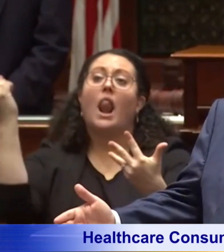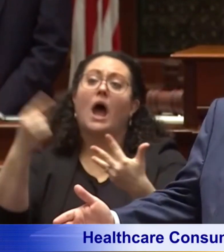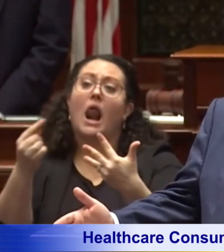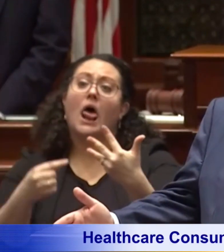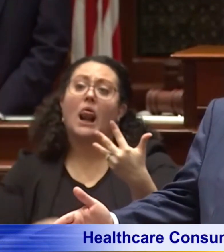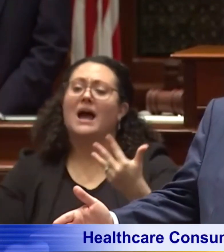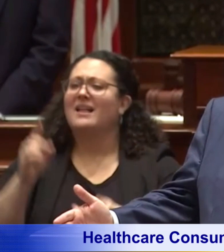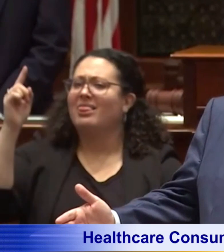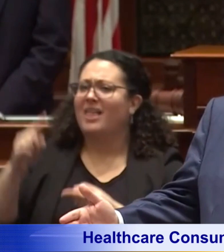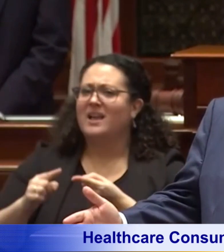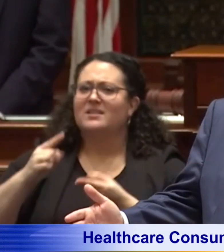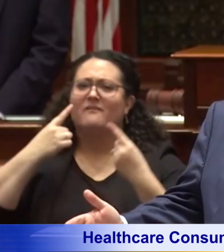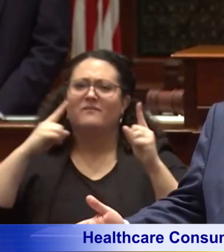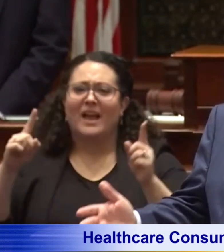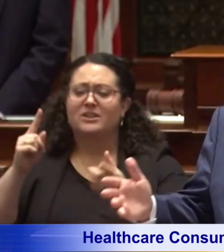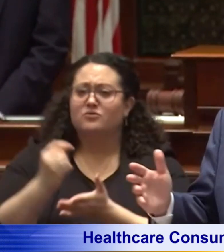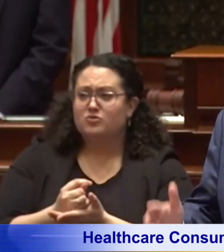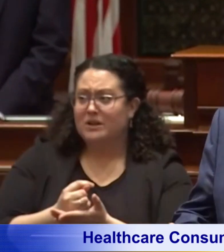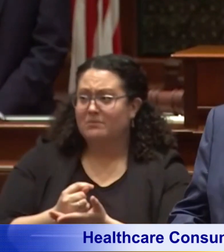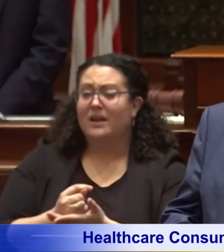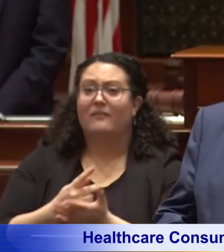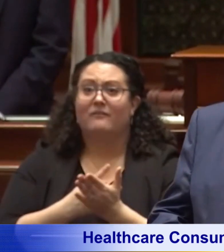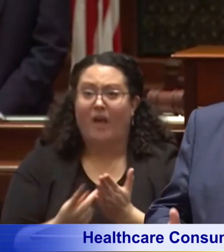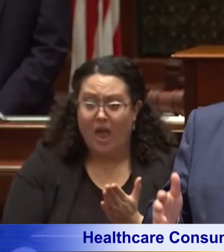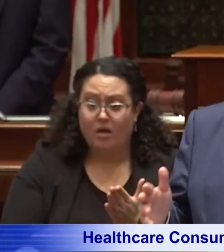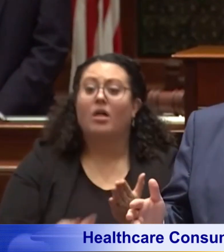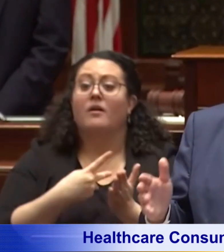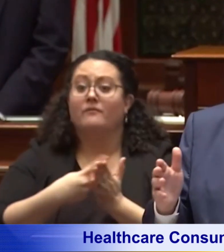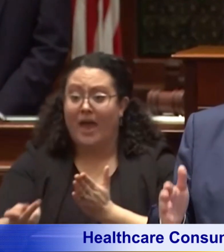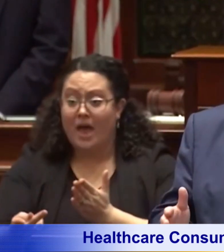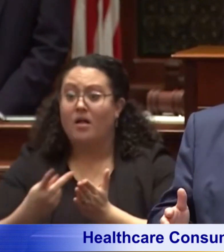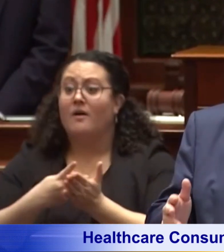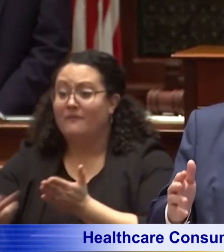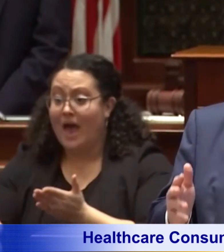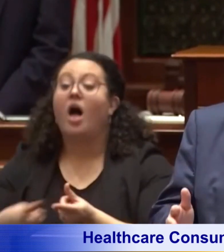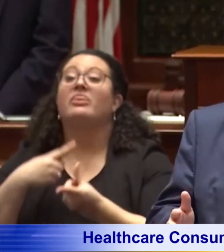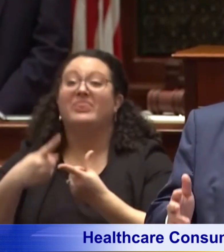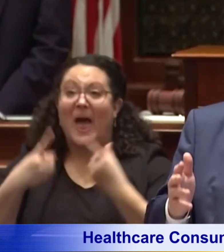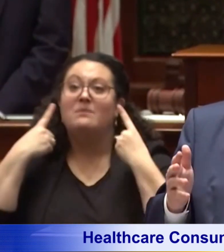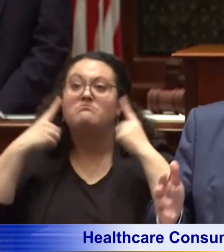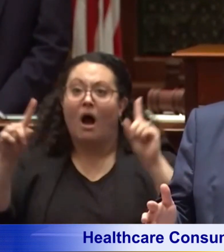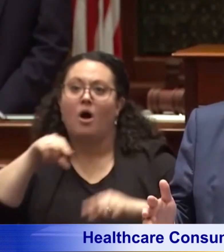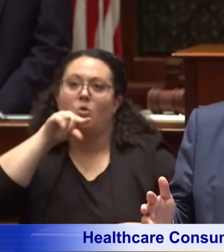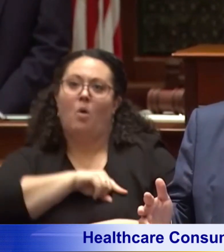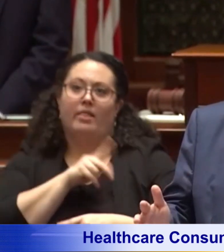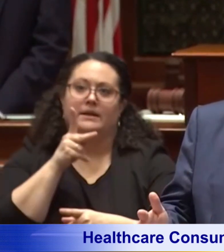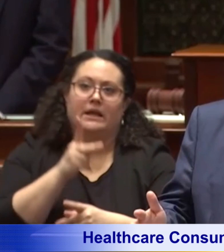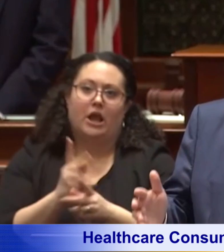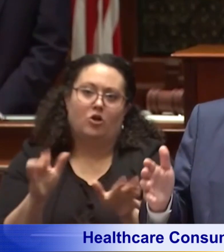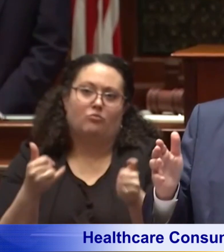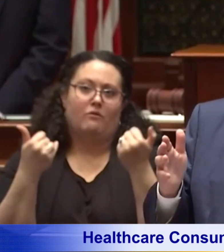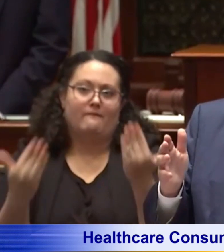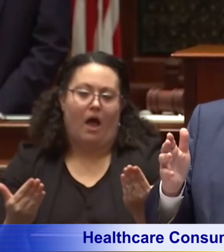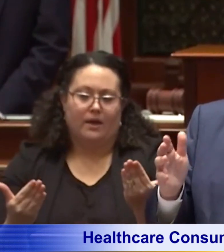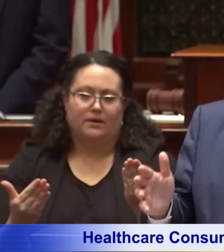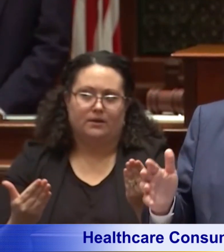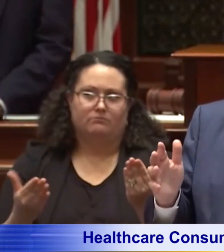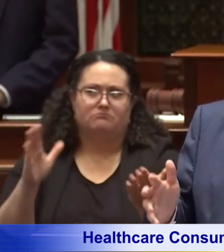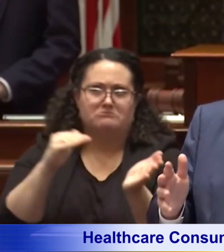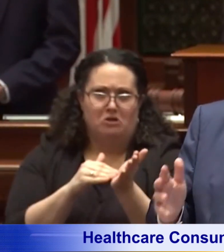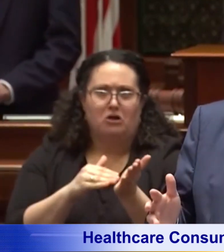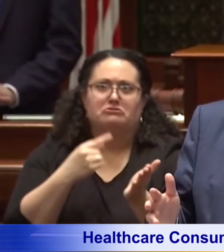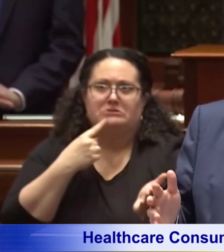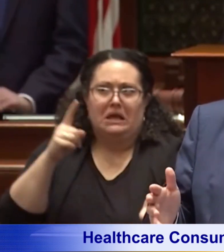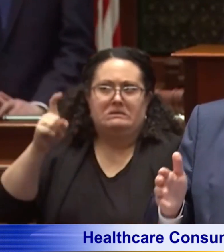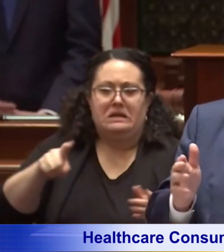less effective treatment and then have that fail before getting the actual quality care that their